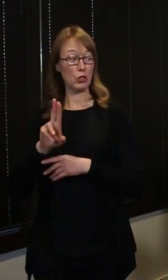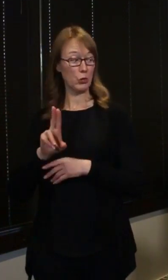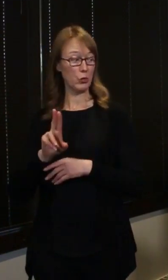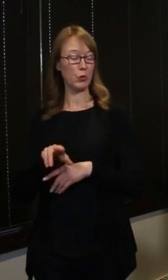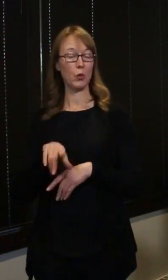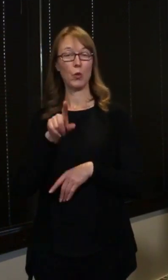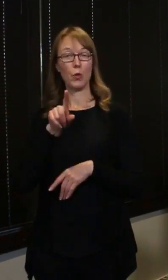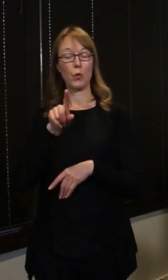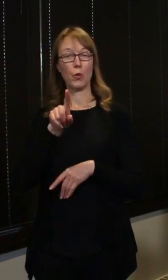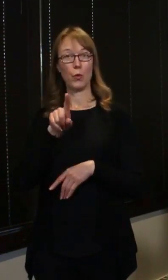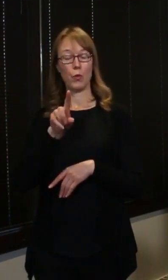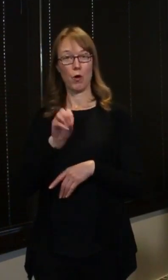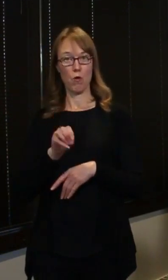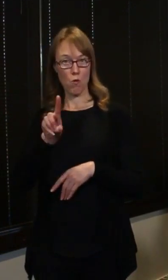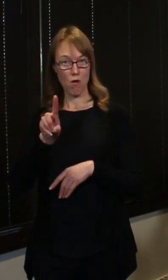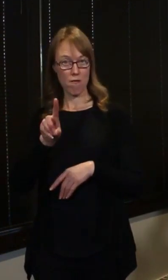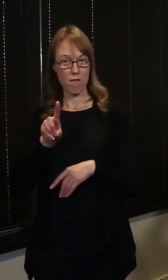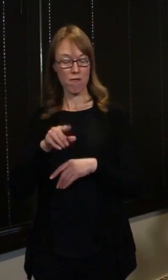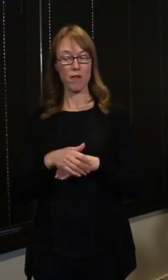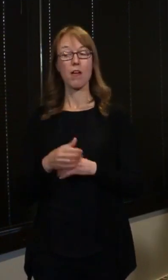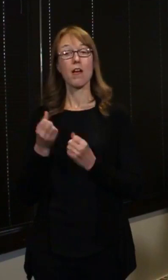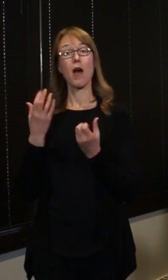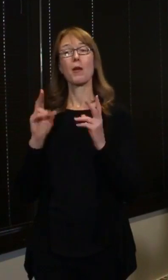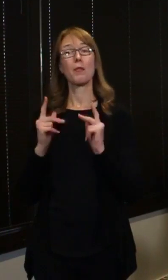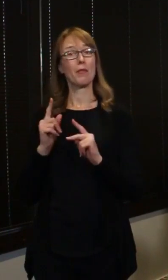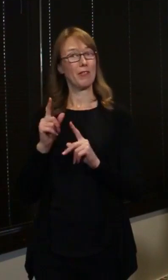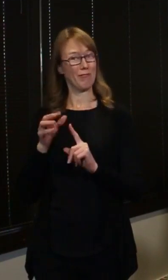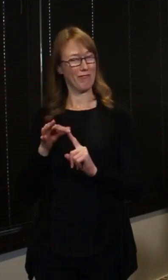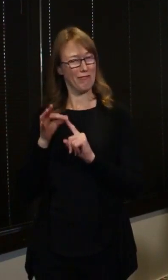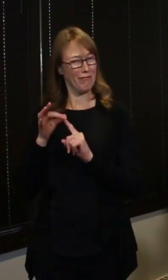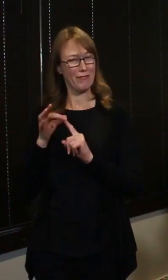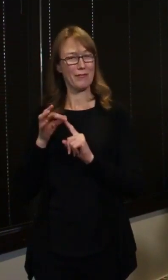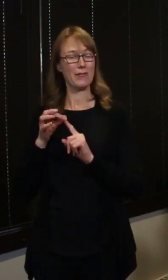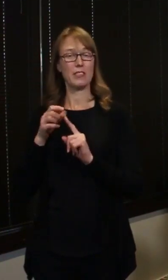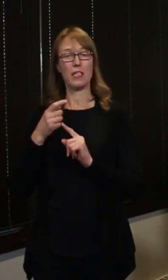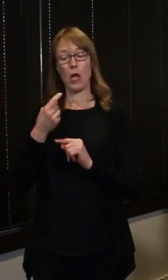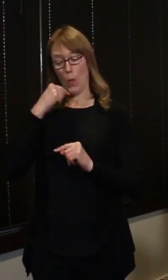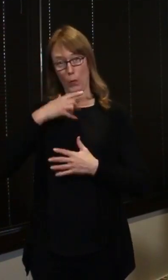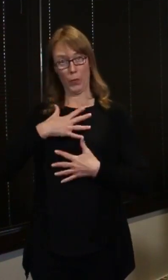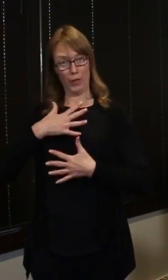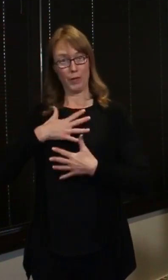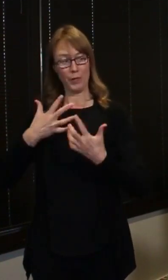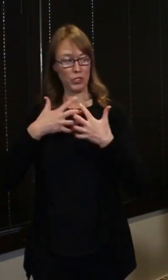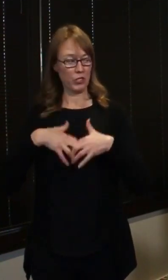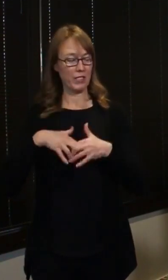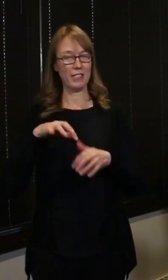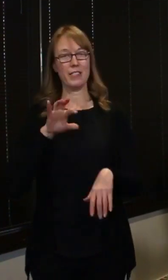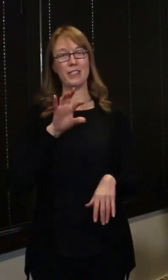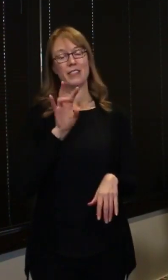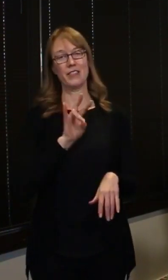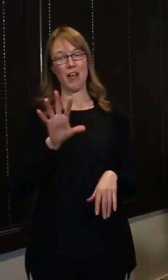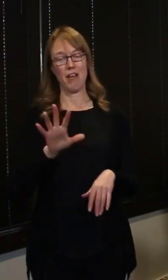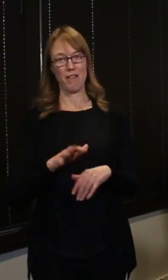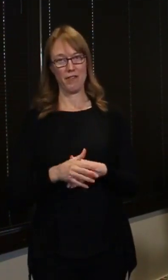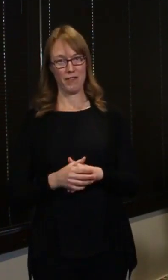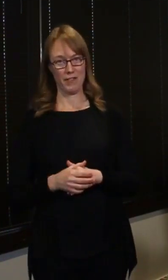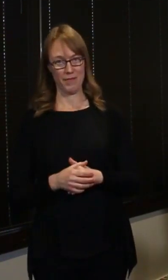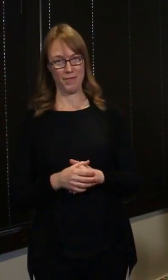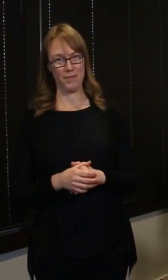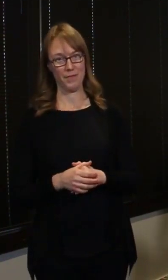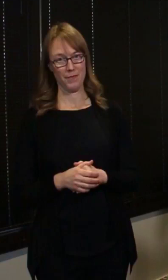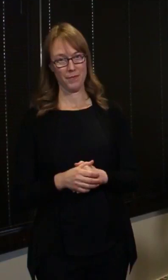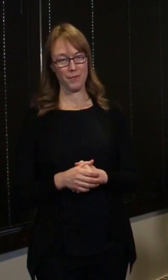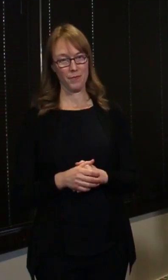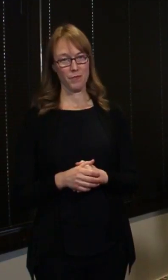and 75 patients with confirmed COVID are on ventilators today. Now we'll take a look at our